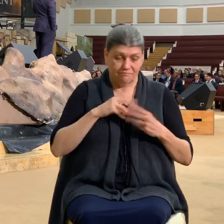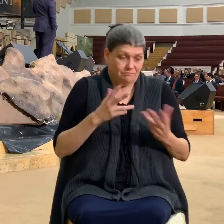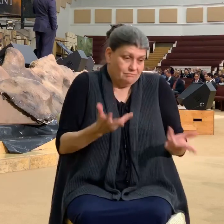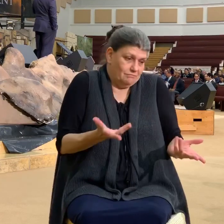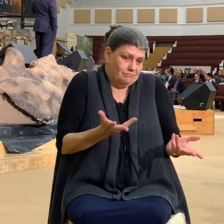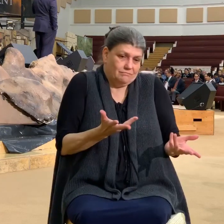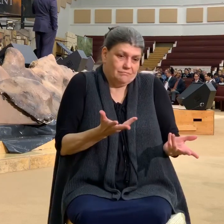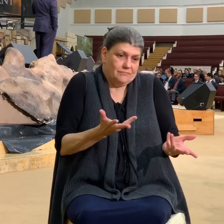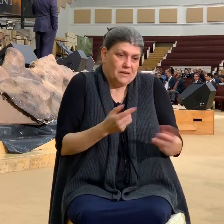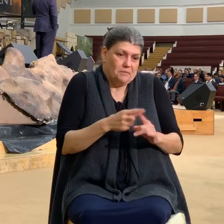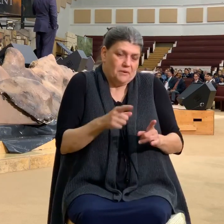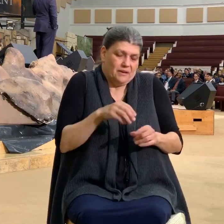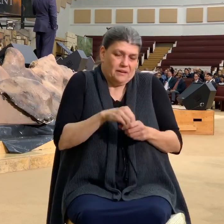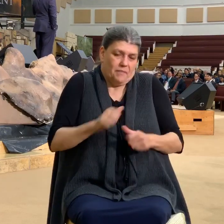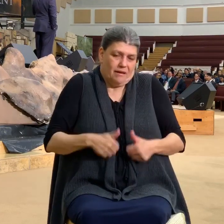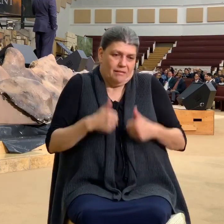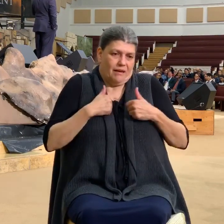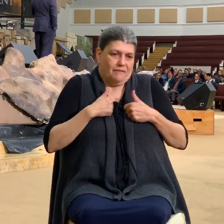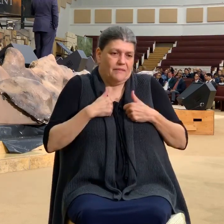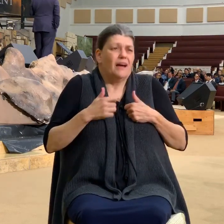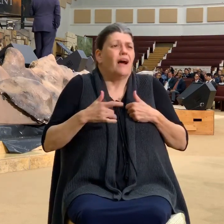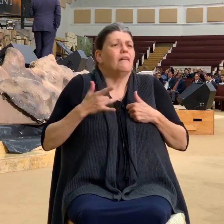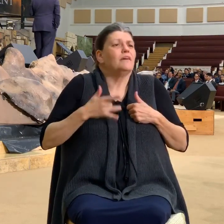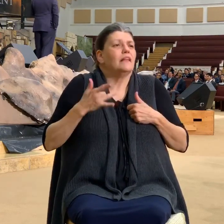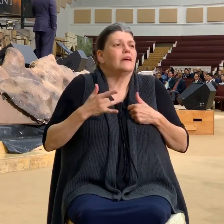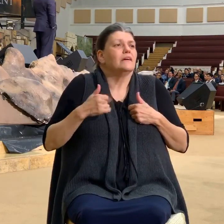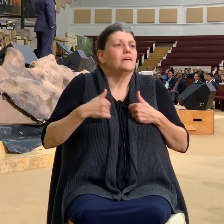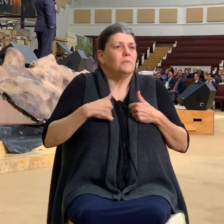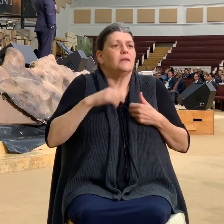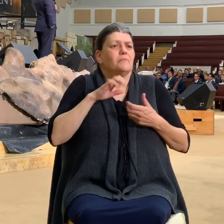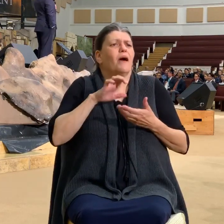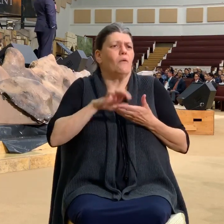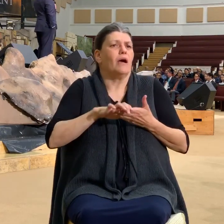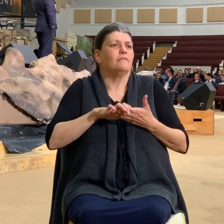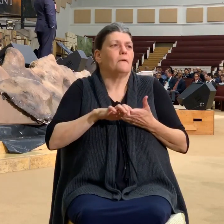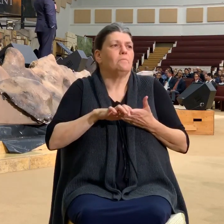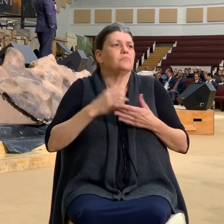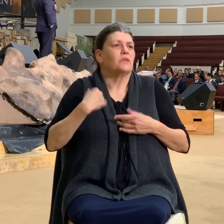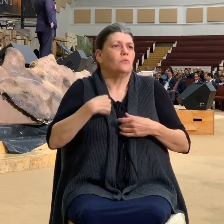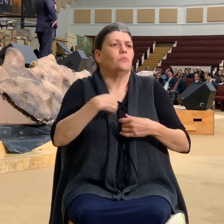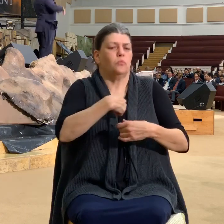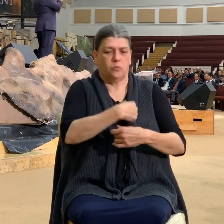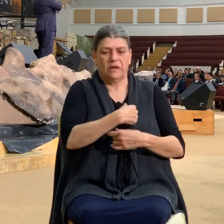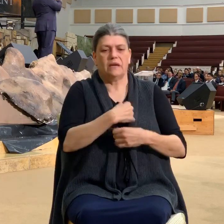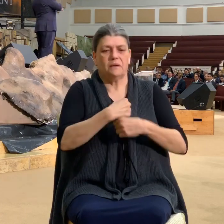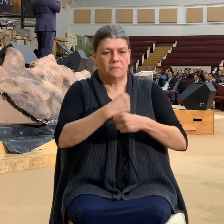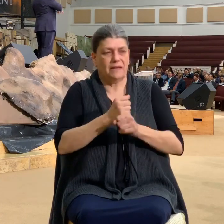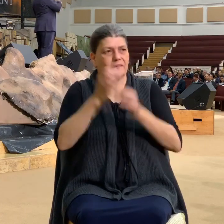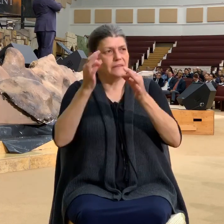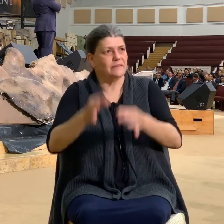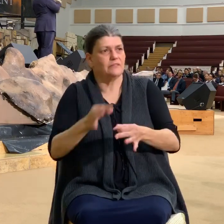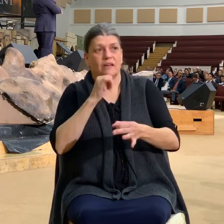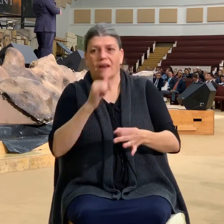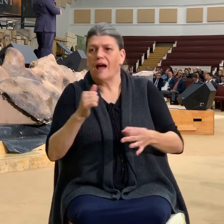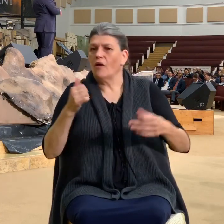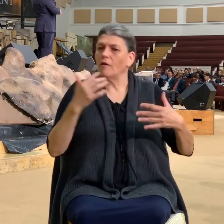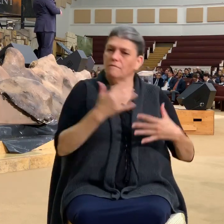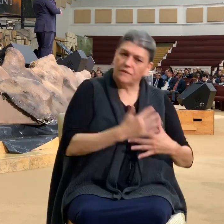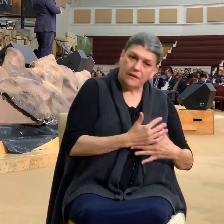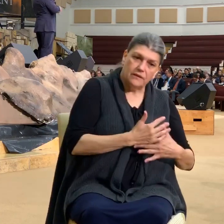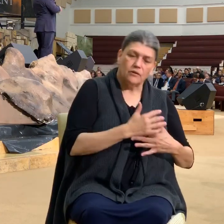But in my life, I felt like my wife and I, through prayer, fasting, and counsel, we made a decision not based off right now what was